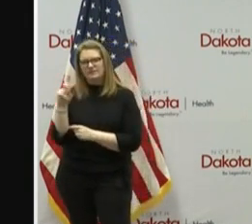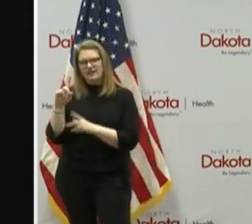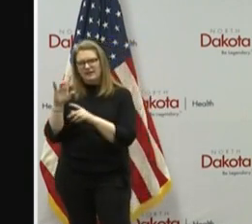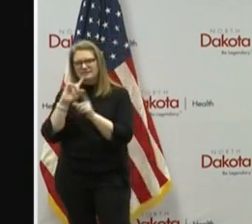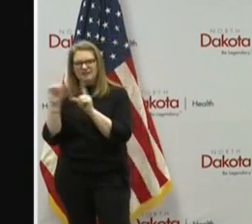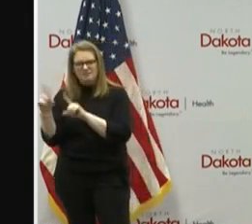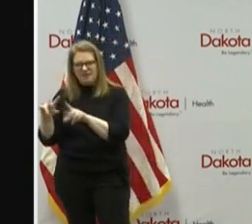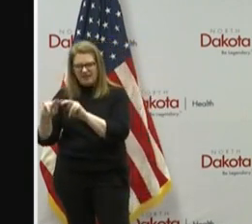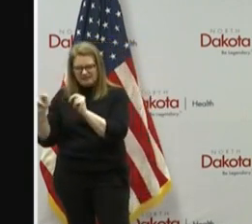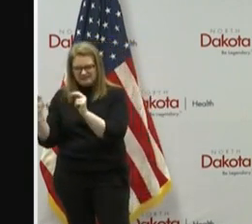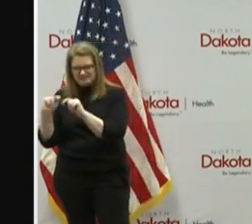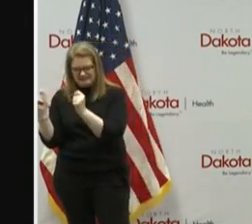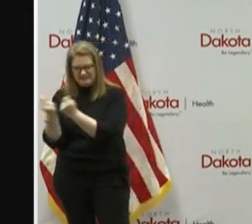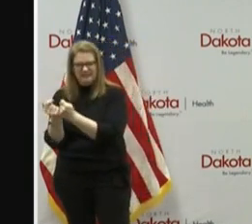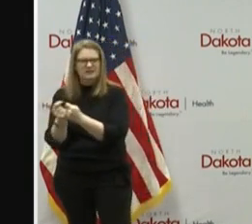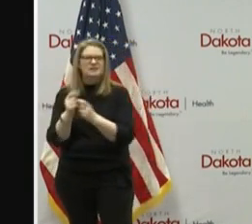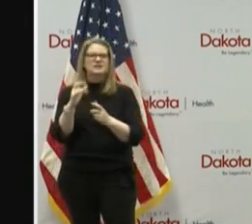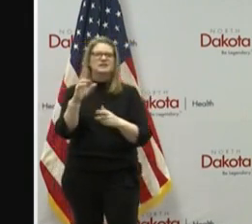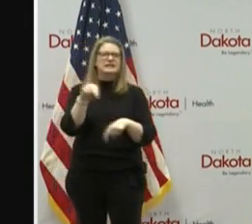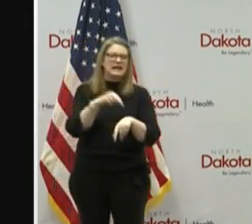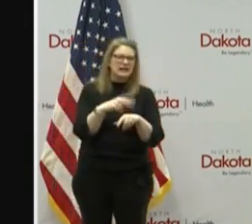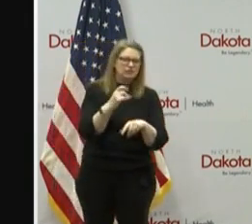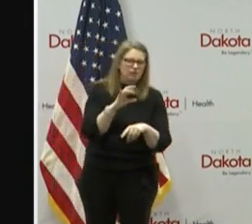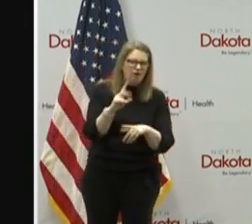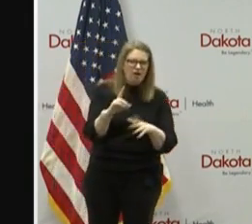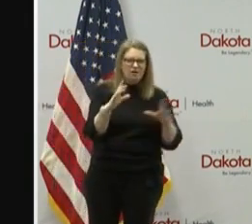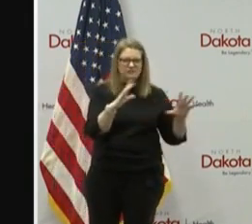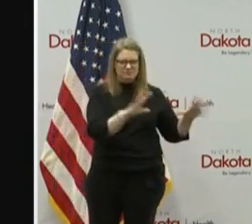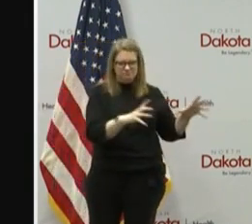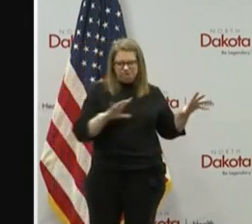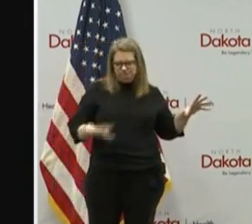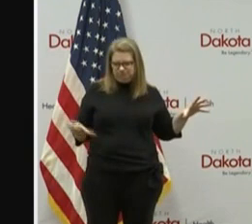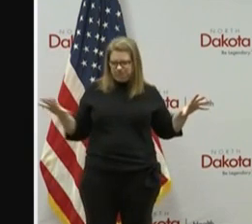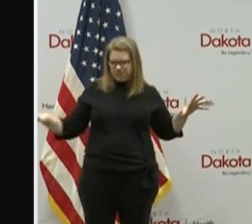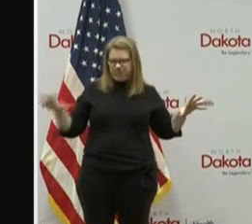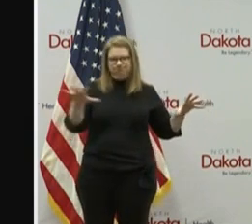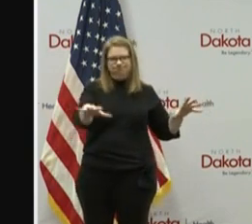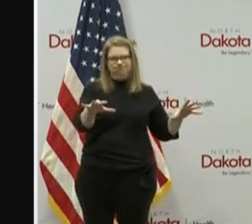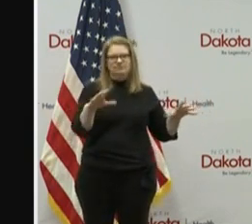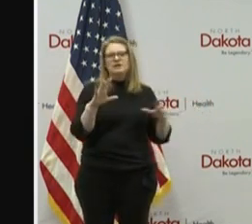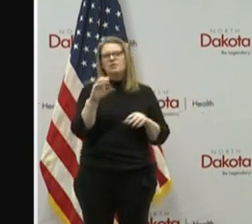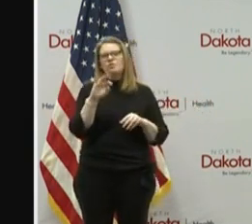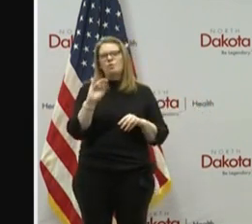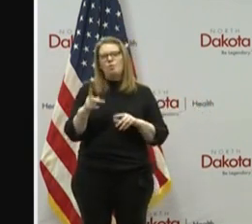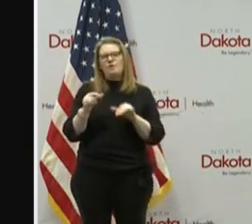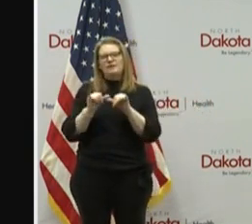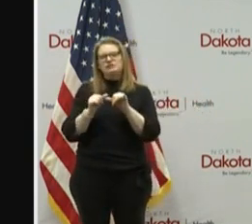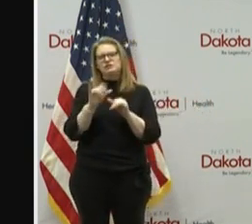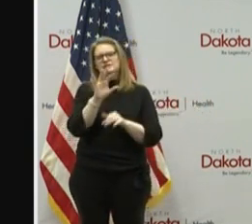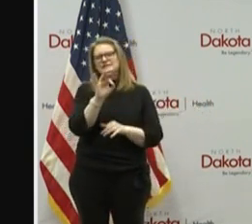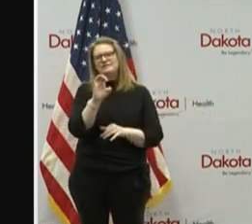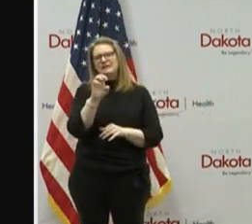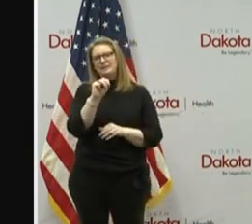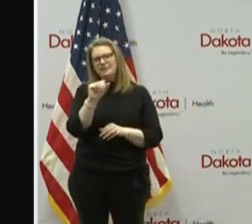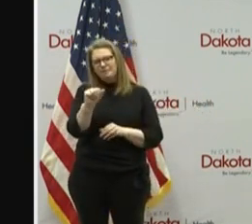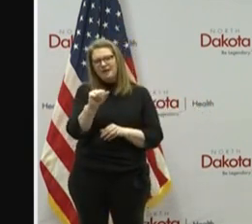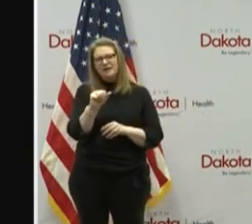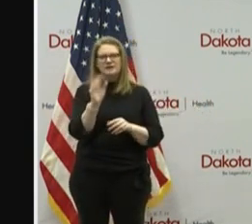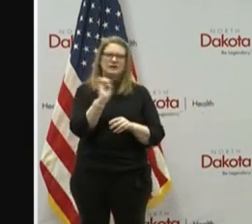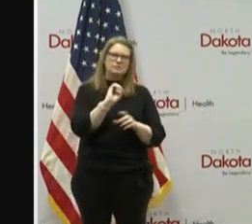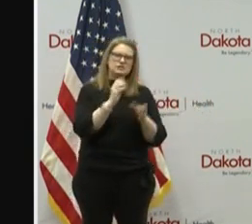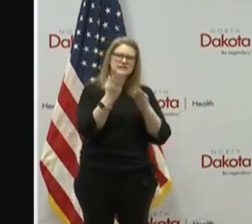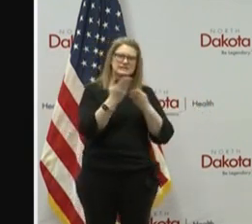Guard team, and with all the inputs on the Tier 3 that are coming from Corps of Engineers and FEMA and our own emergency services